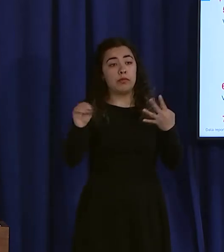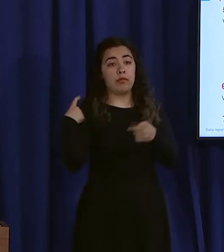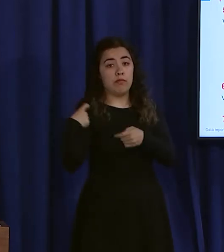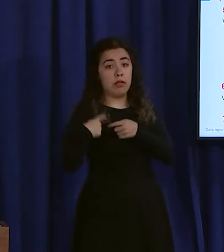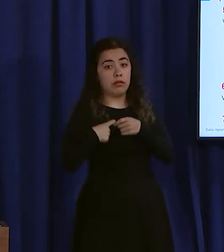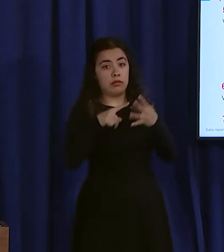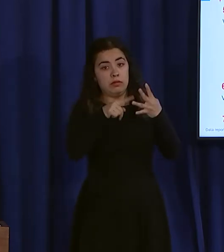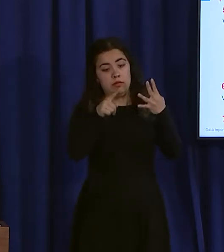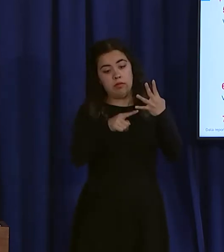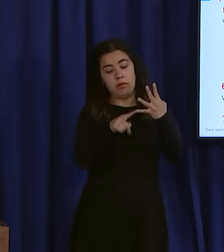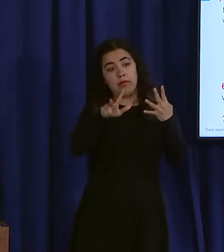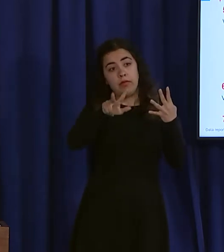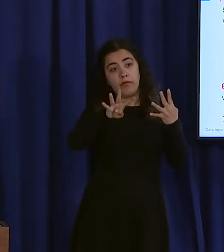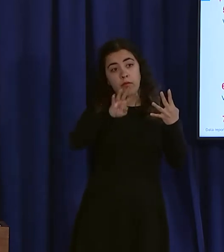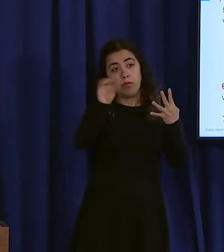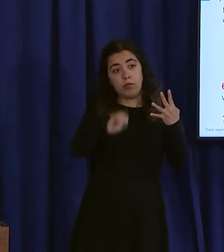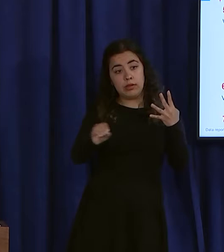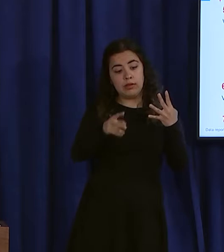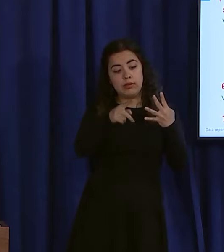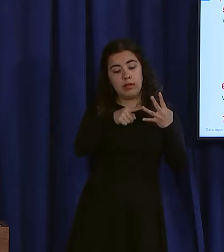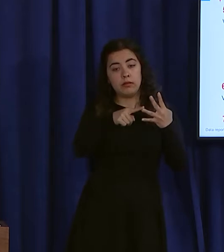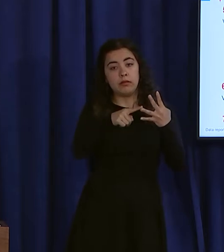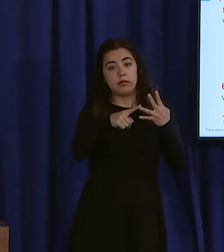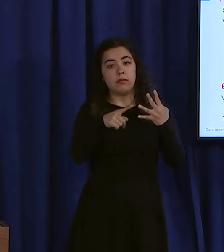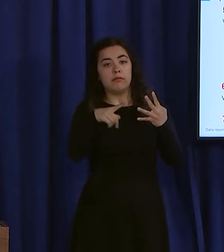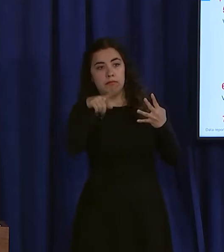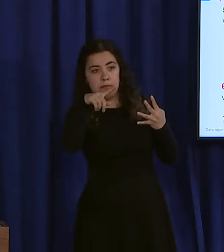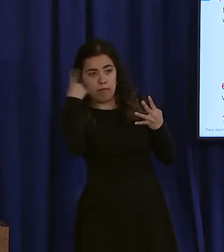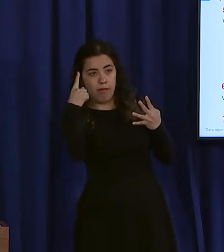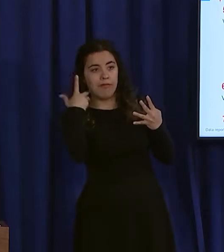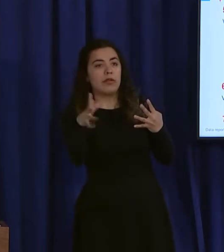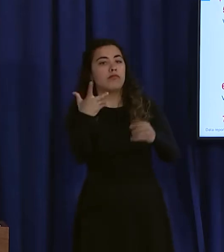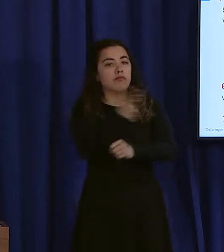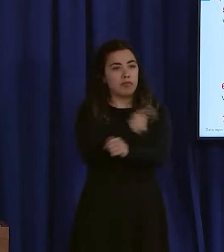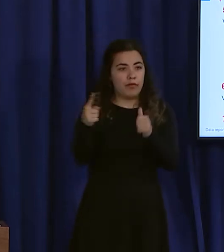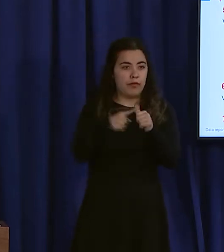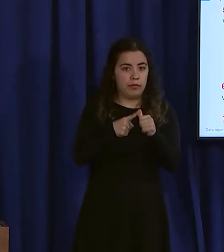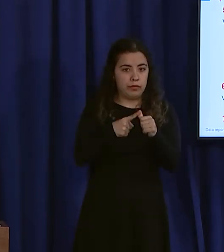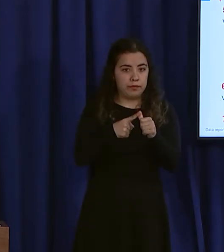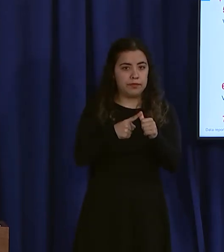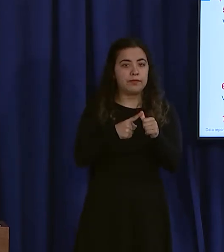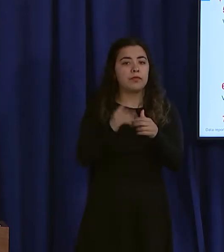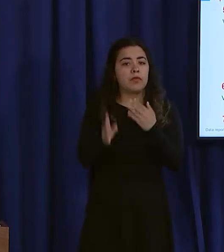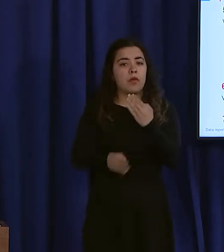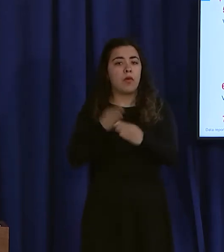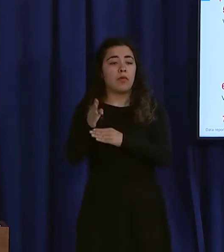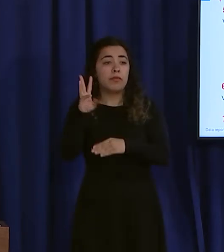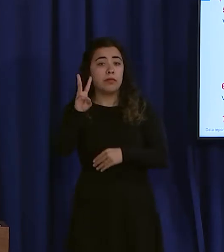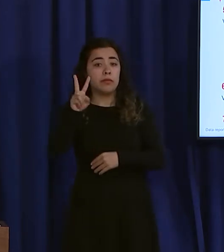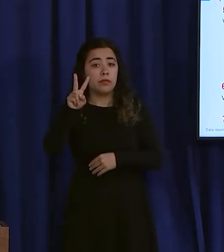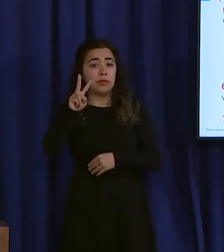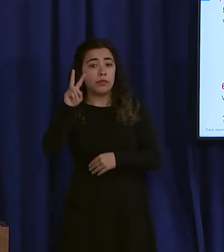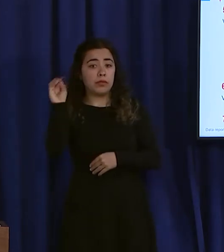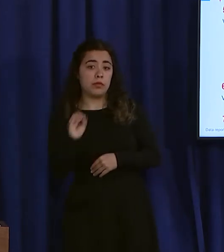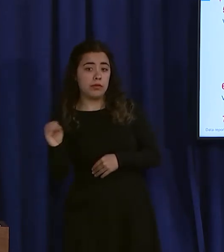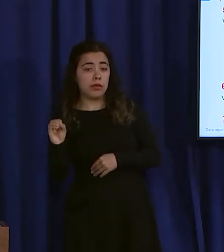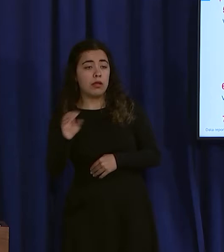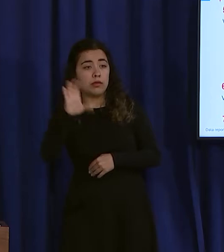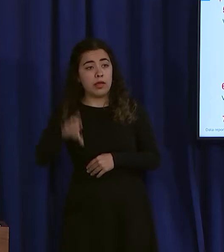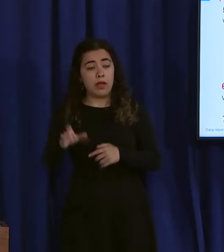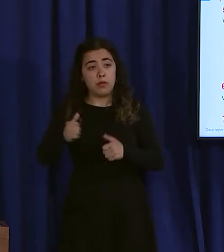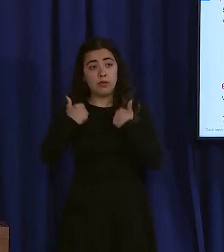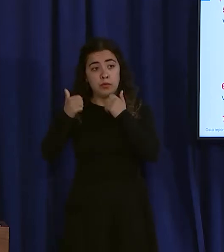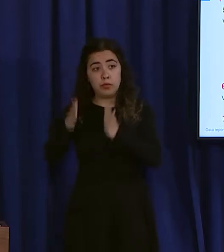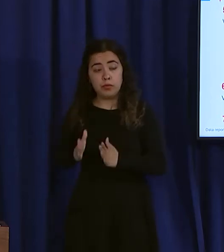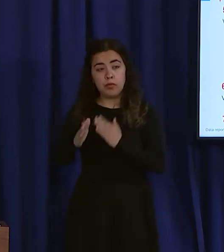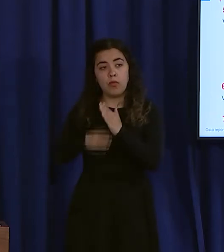it to adults, we've now crossed the 60% mark. We're at 62% of Chicagoans over 18 have gotten at least a first dose